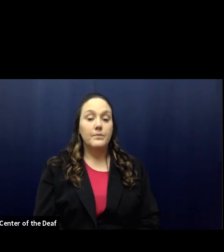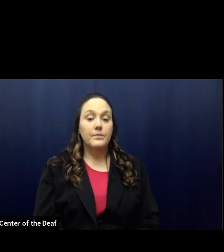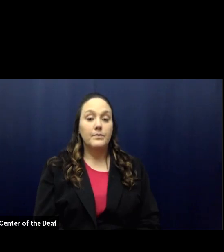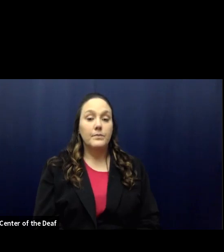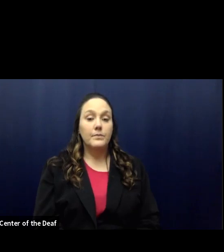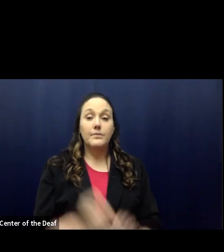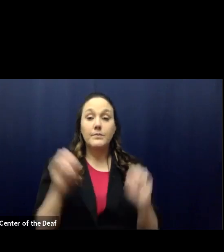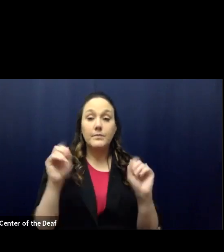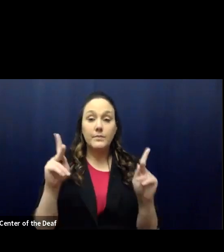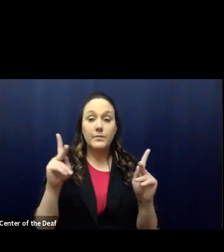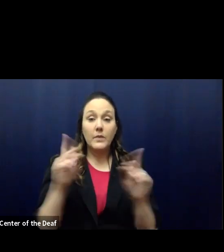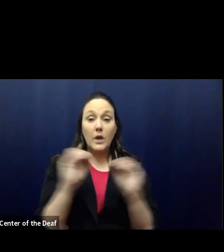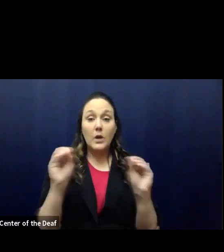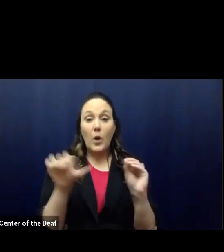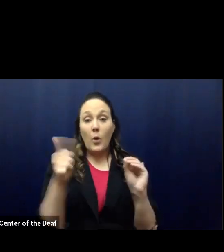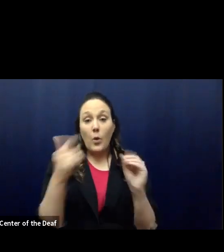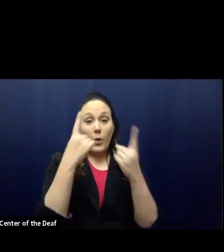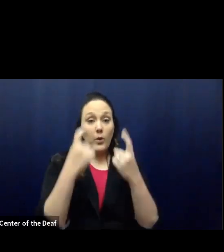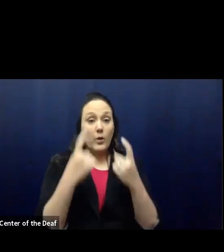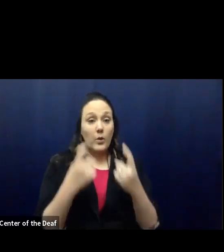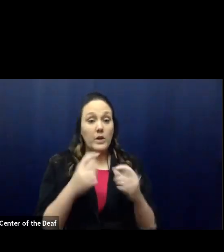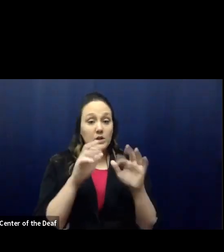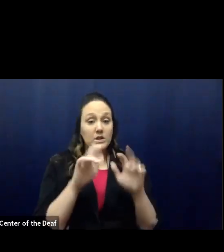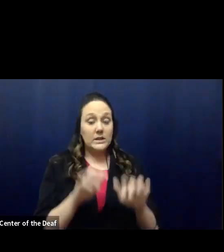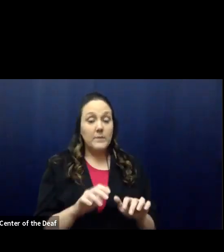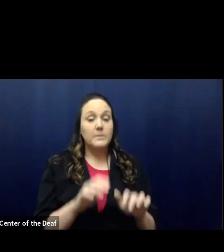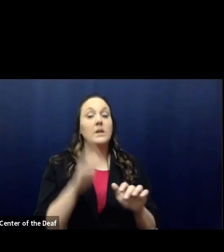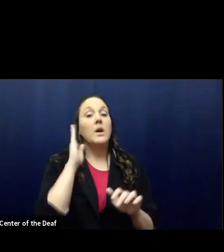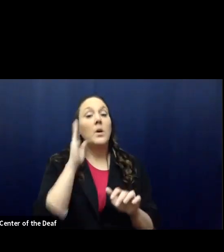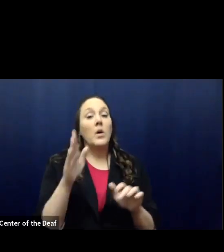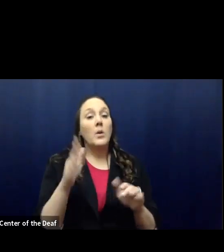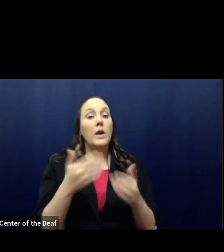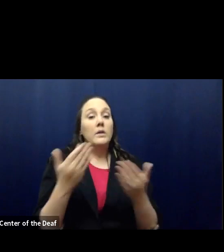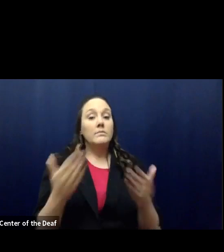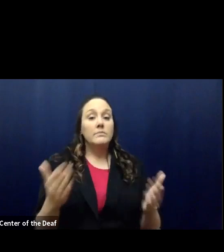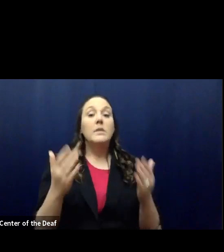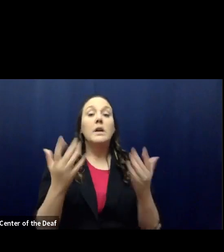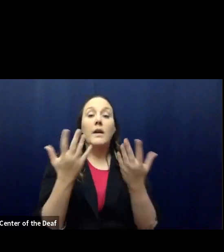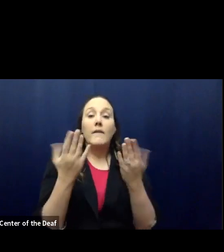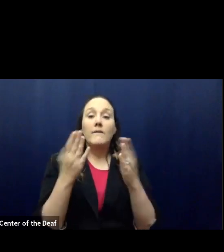All right, since there are no other questions that are being typed in, we'll go ahead and end things for